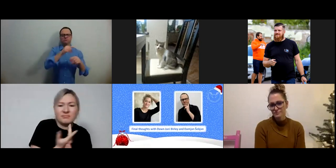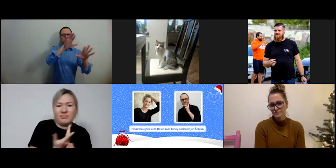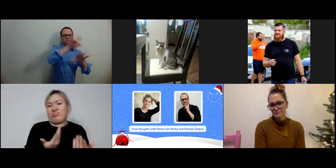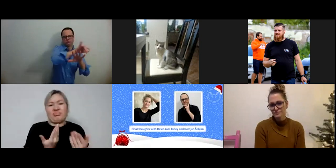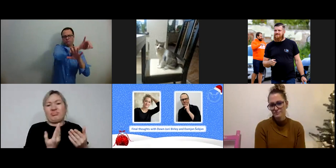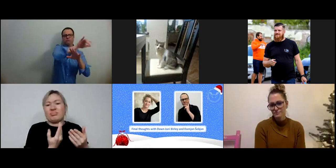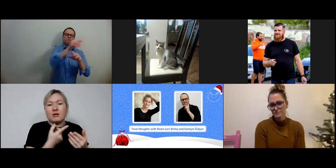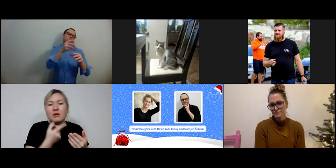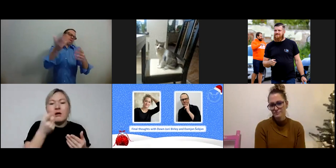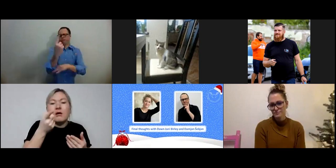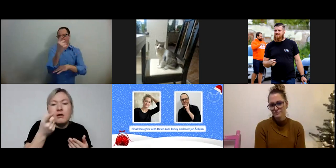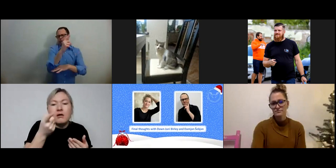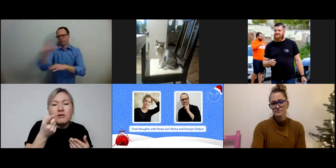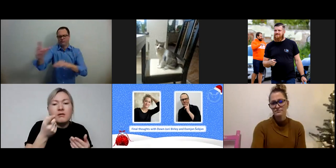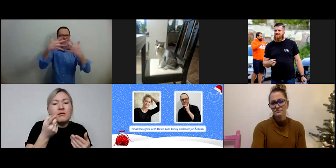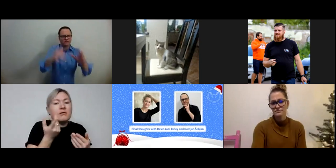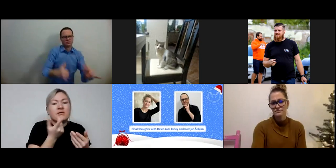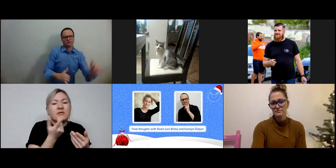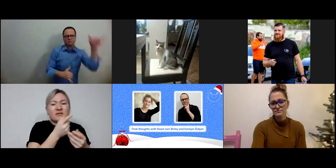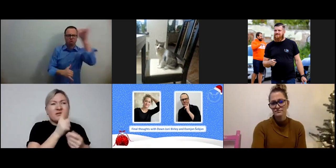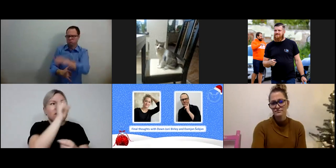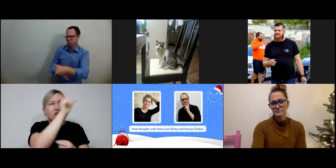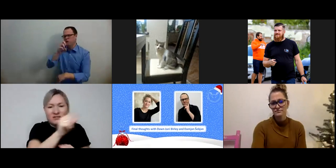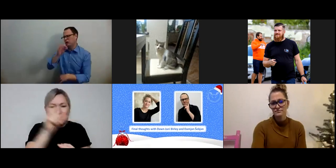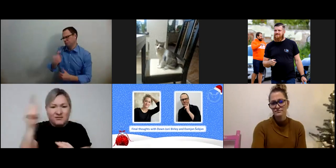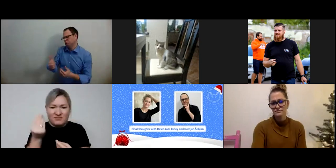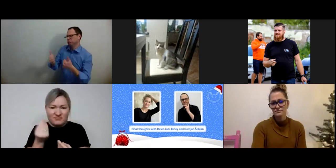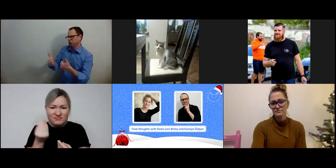level, we have the European Union of the Deaf.